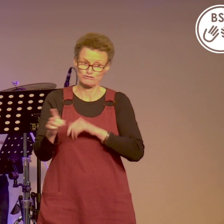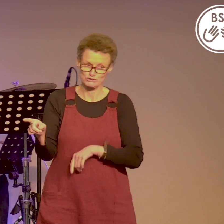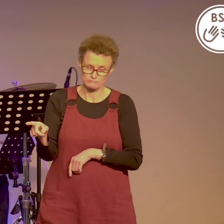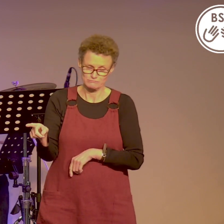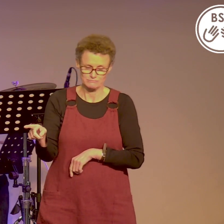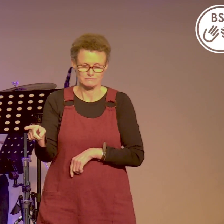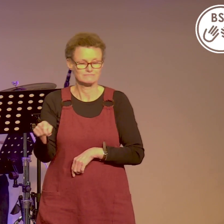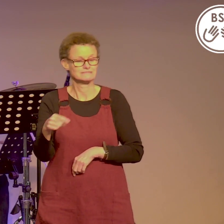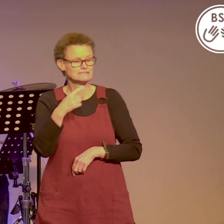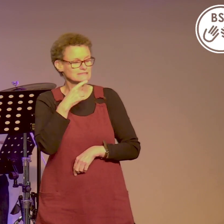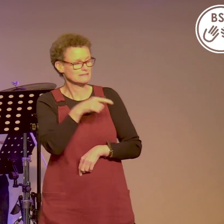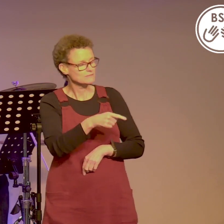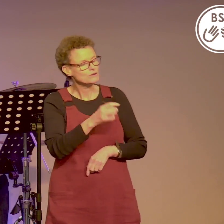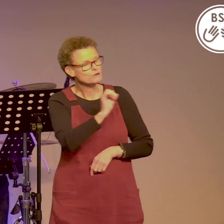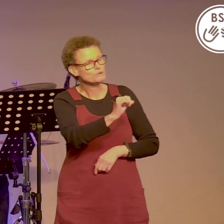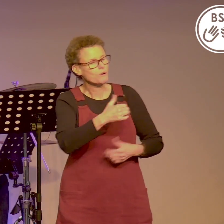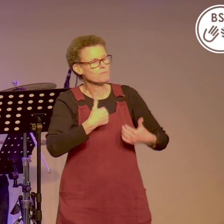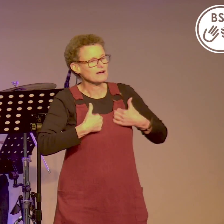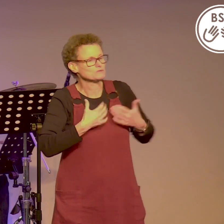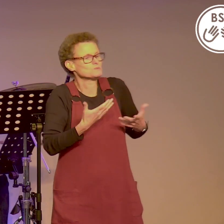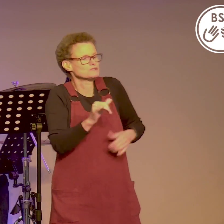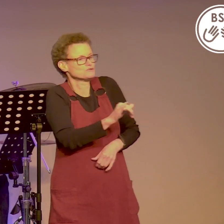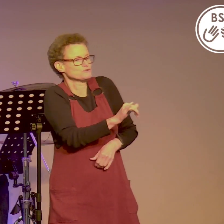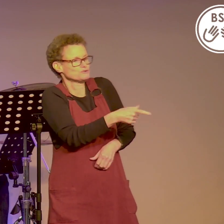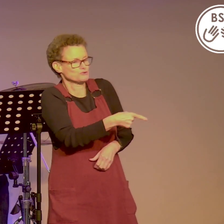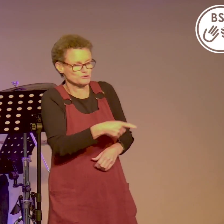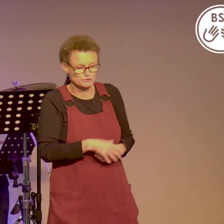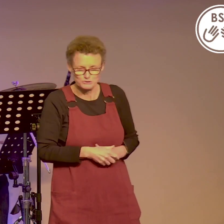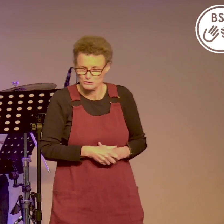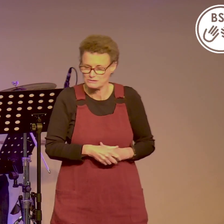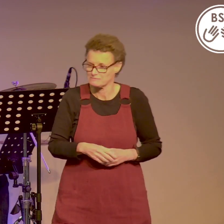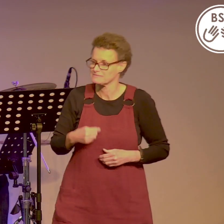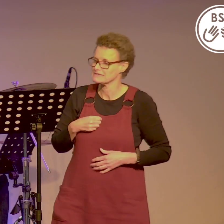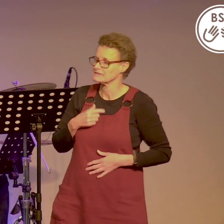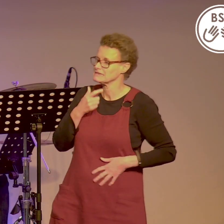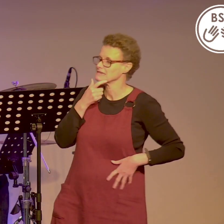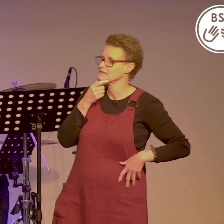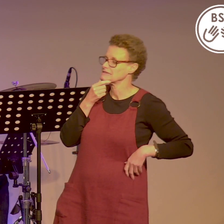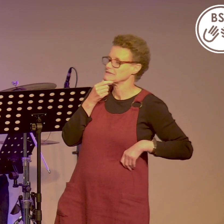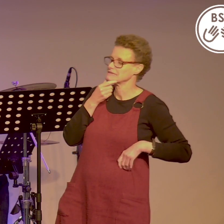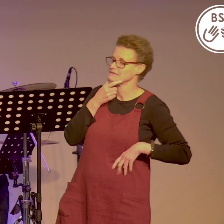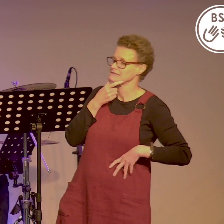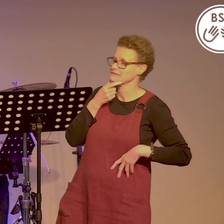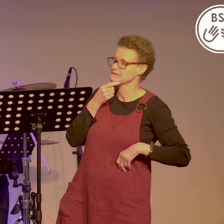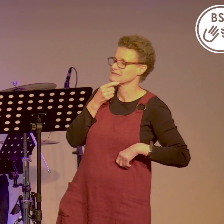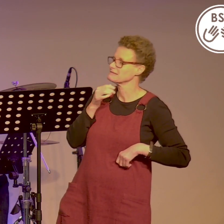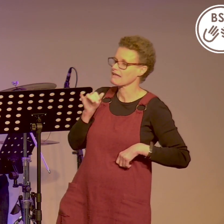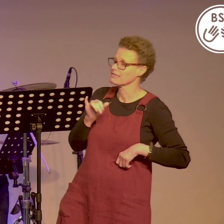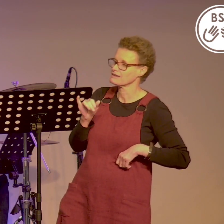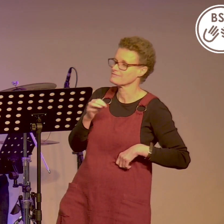that I was having. She wasn't a Christian, but she said to me, what is your passion?